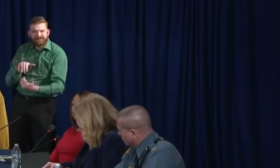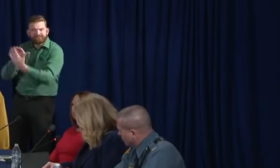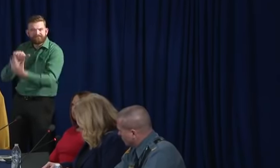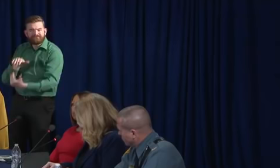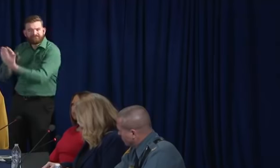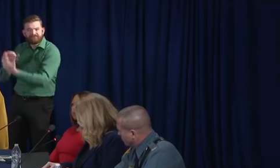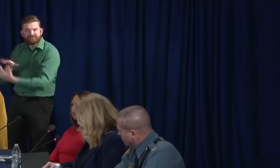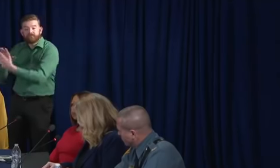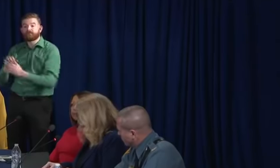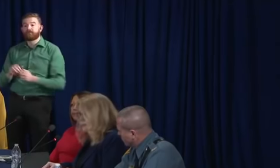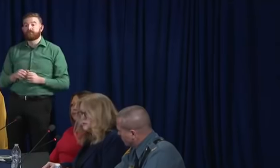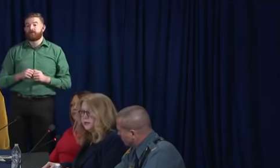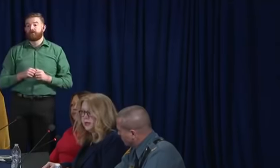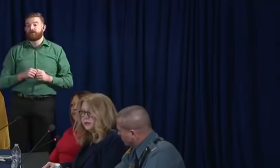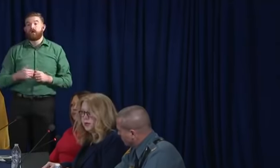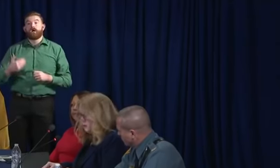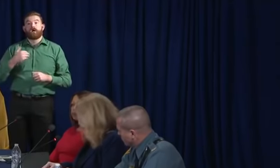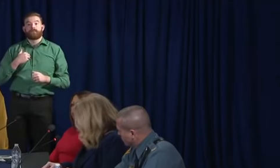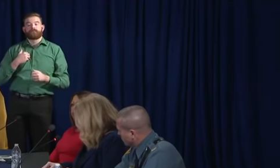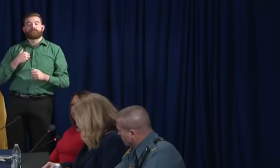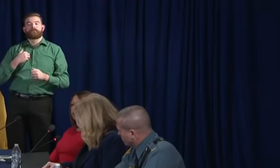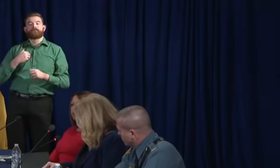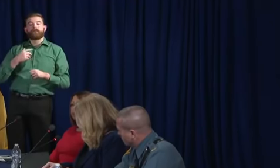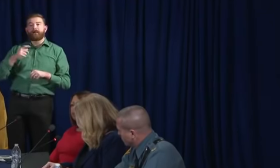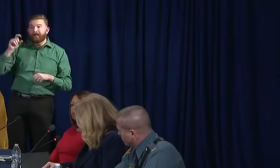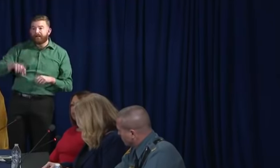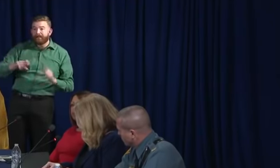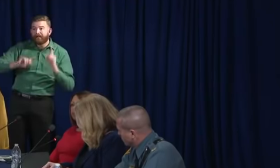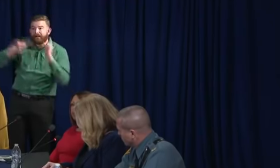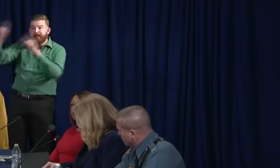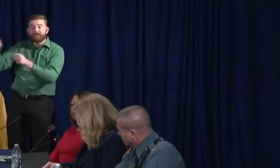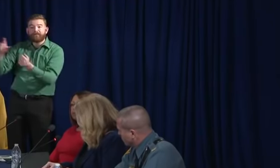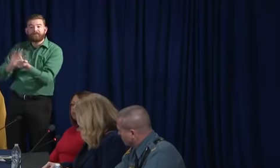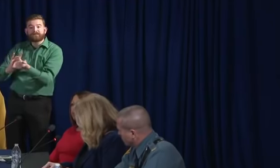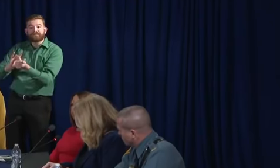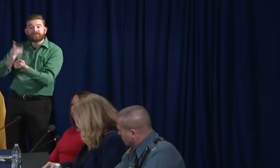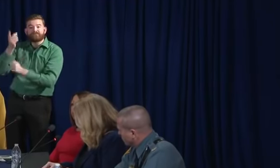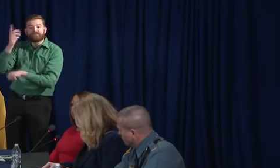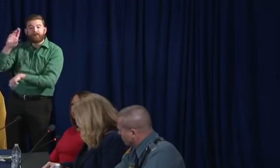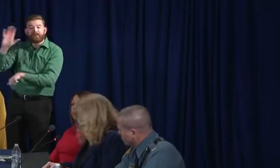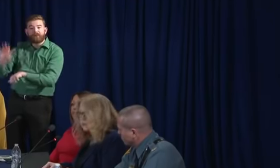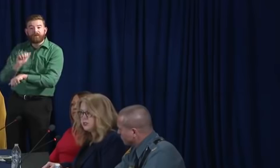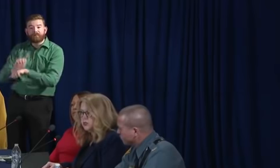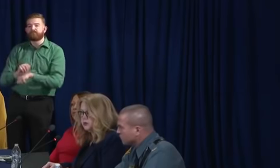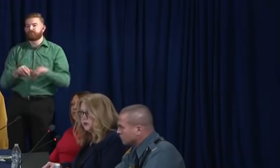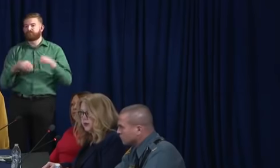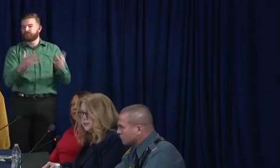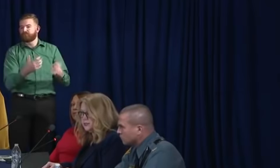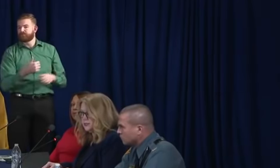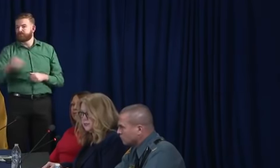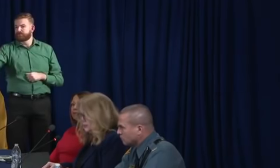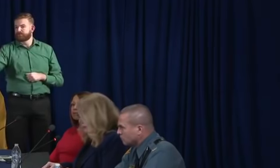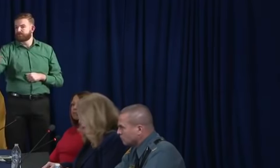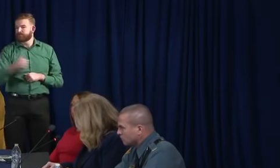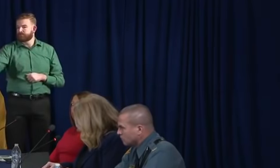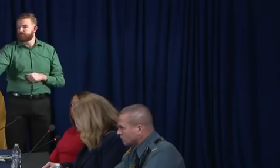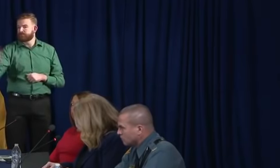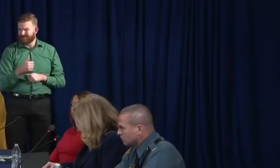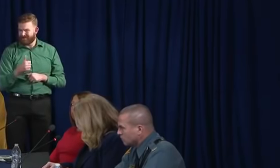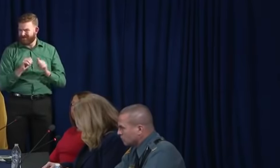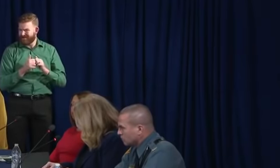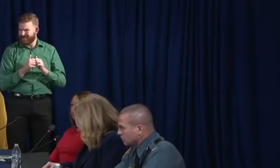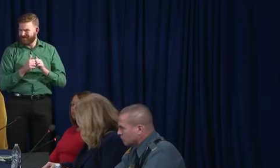transportation provider or from programs through our county offices on aging. We're working hard to continue to secure rides to necessary